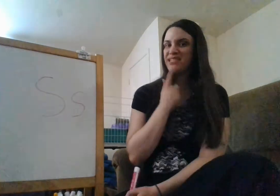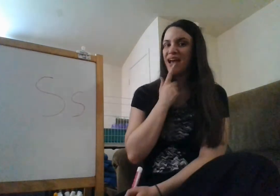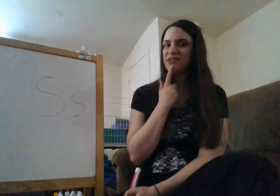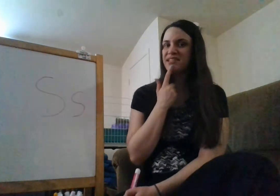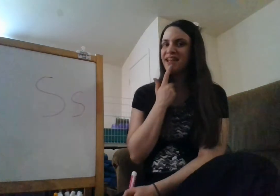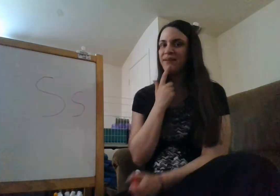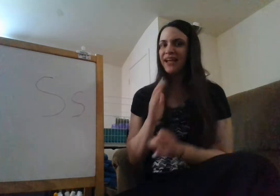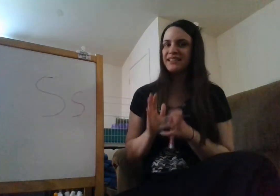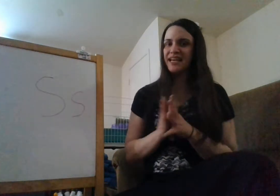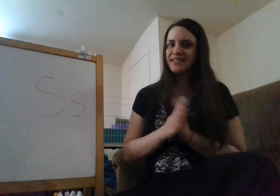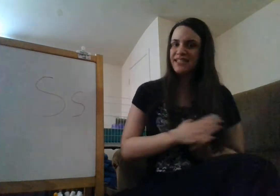sound does a snake make? It says